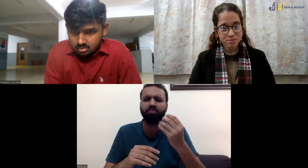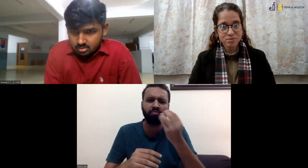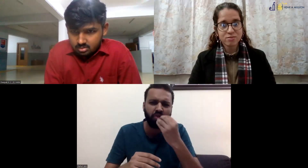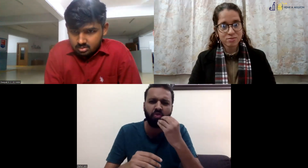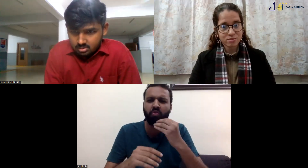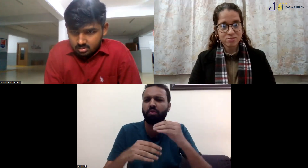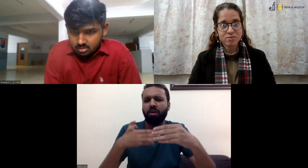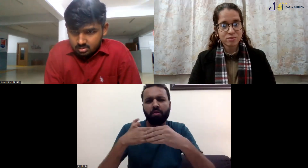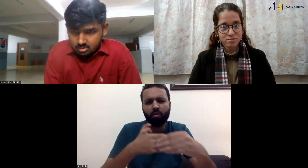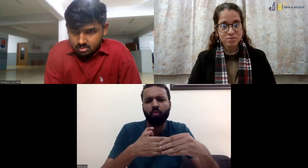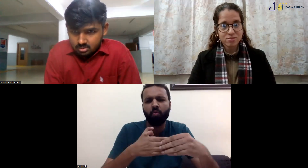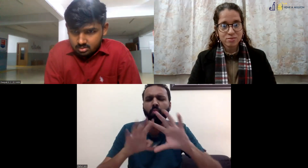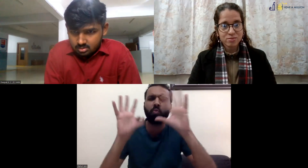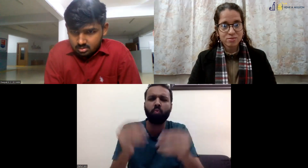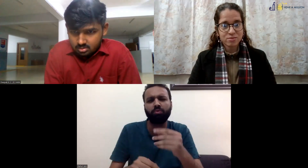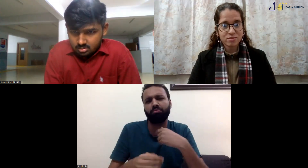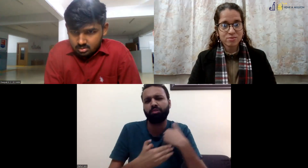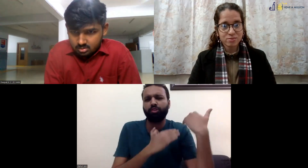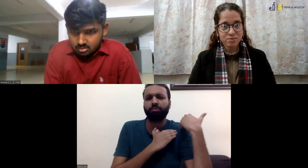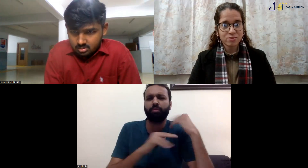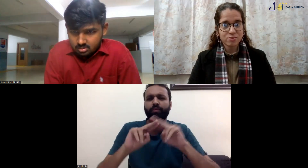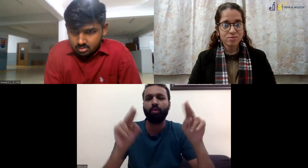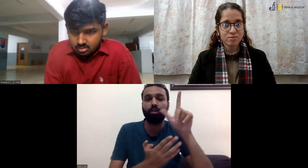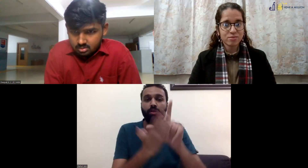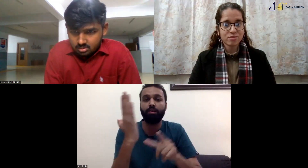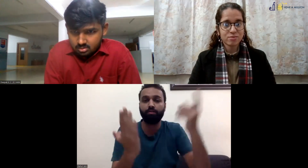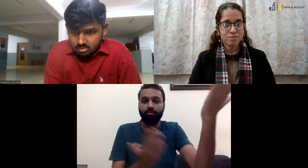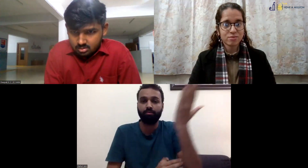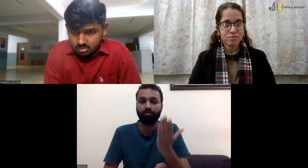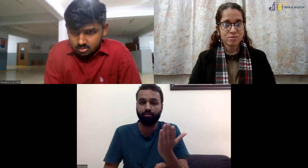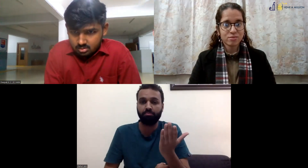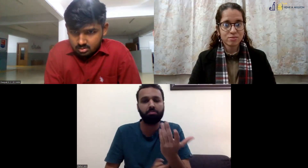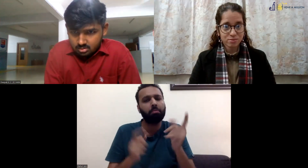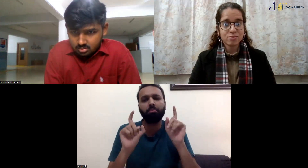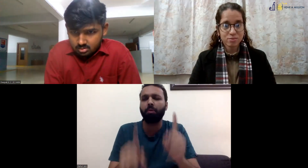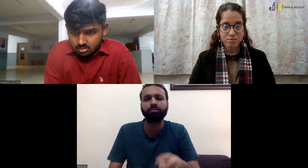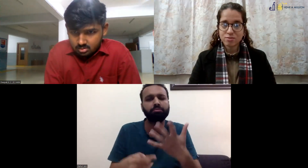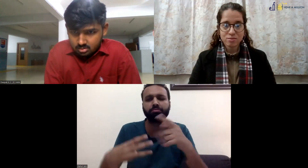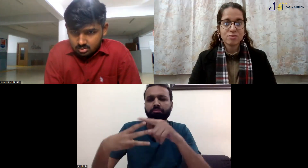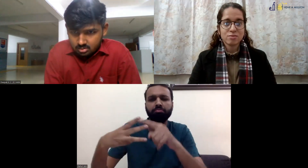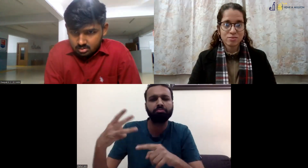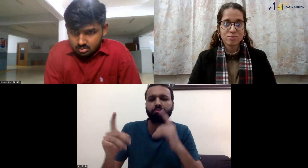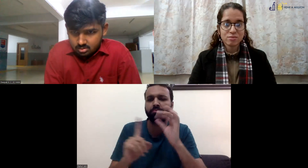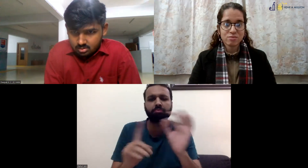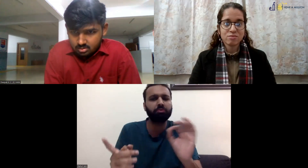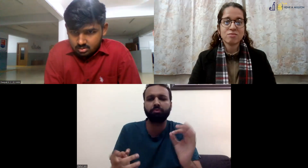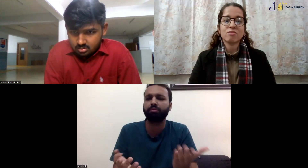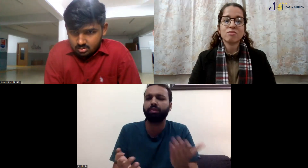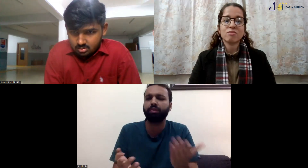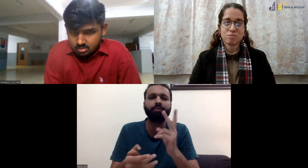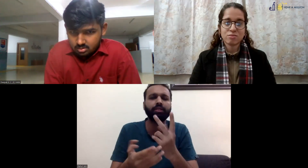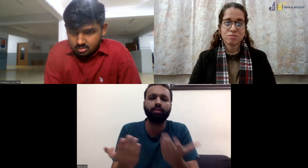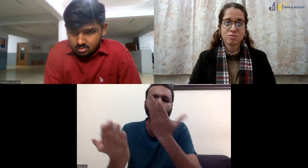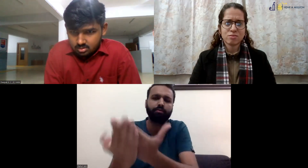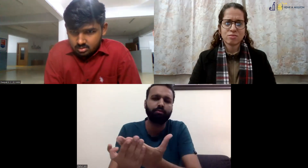if you know wherever you are traveling there, it's an all expenses paid trip. If there is a some kind of an institute, they are